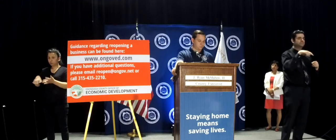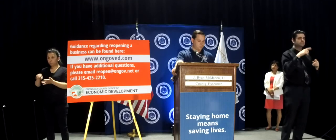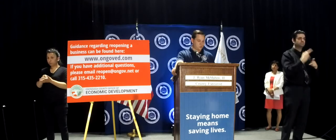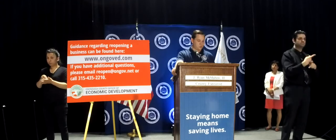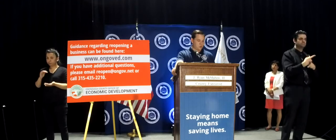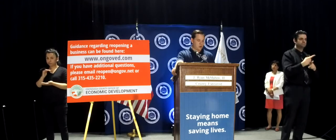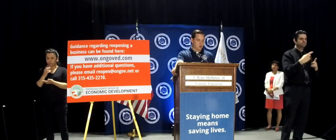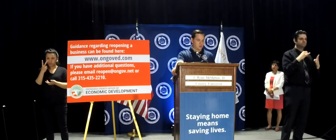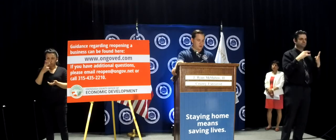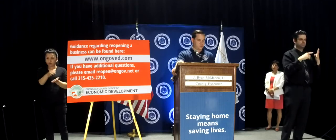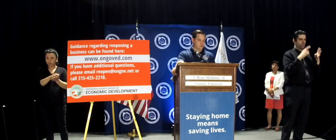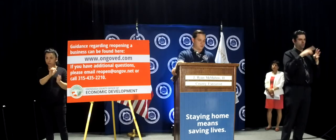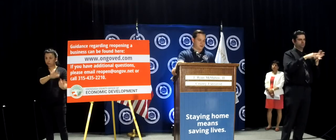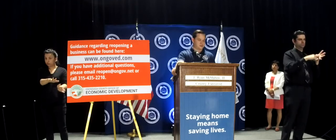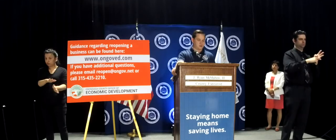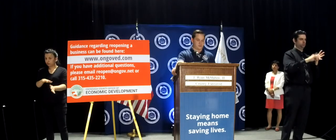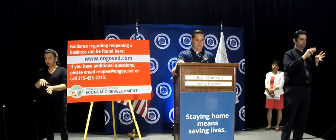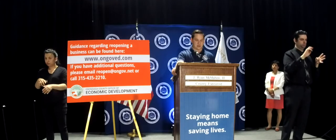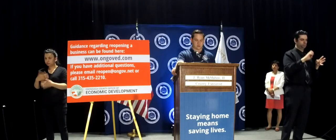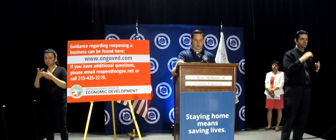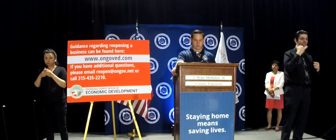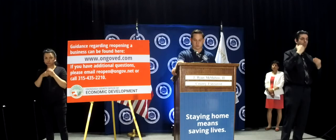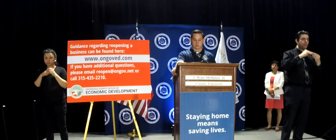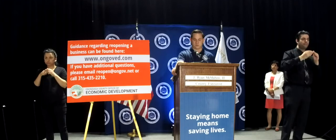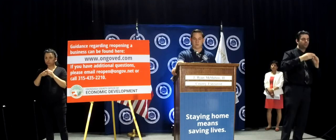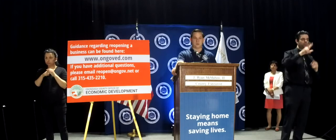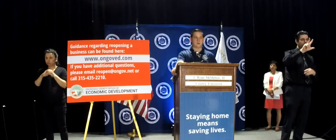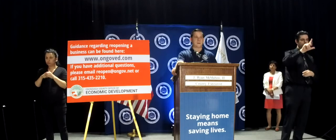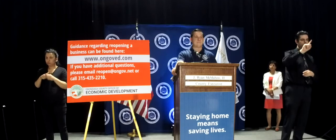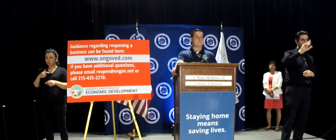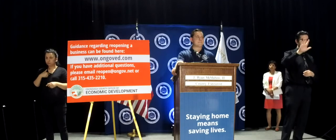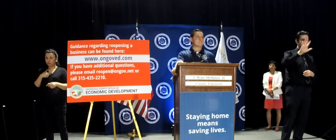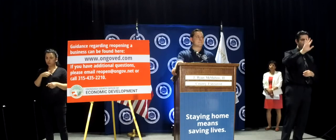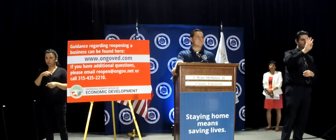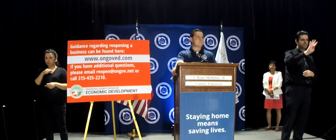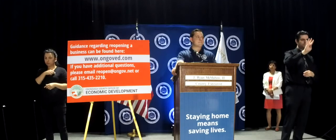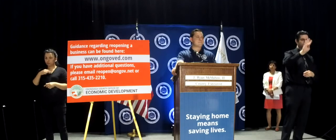315-446-1220. Questions for myself and Dr. Gupta's.